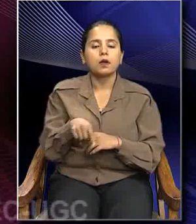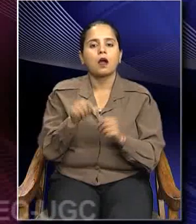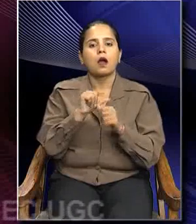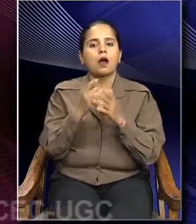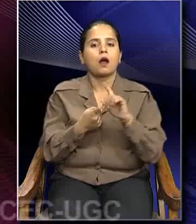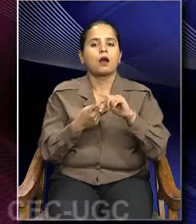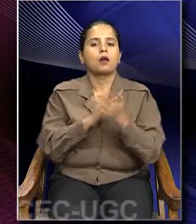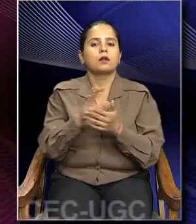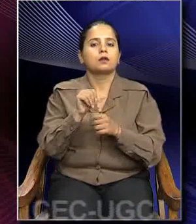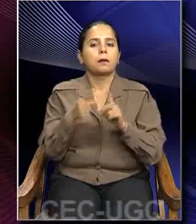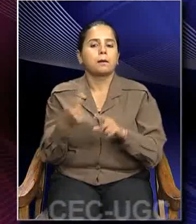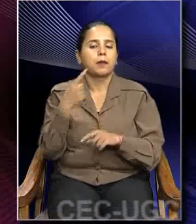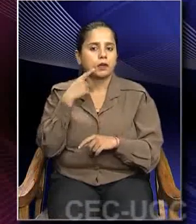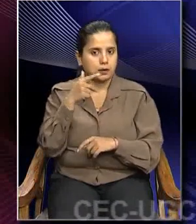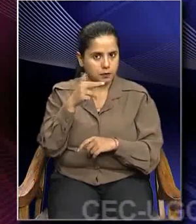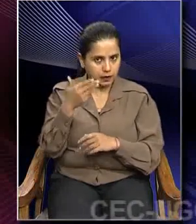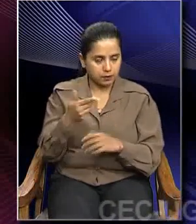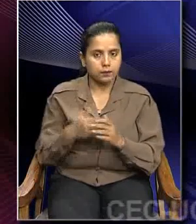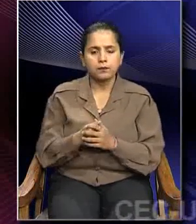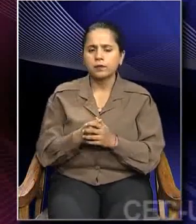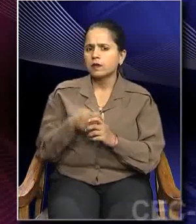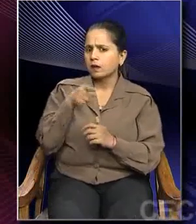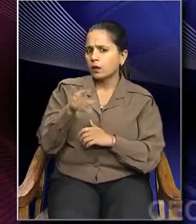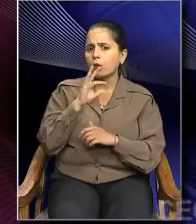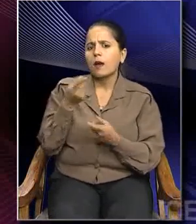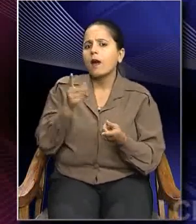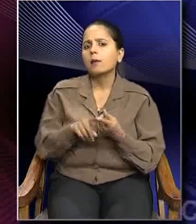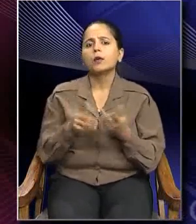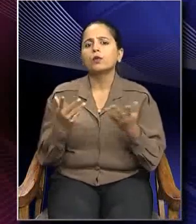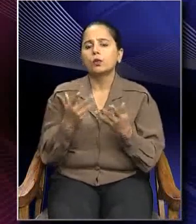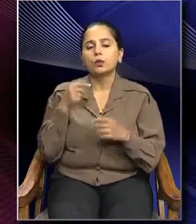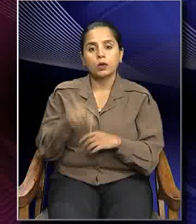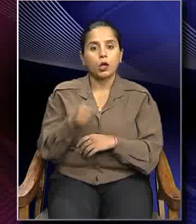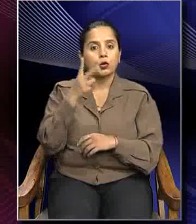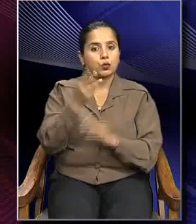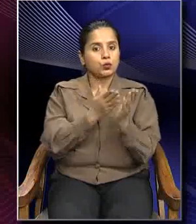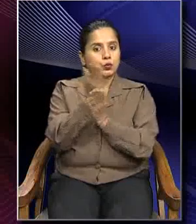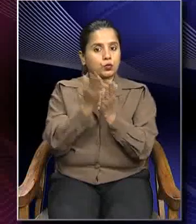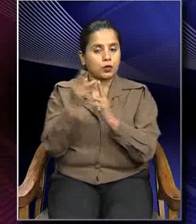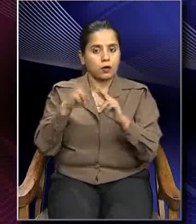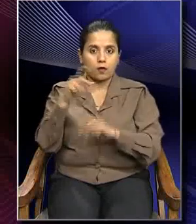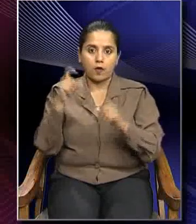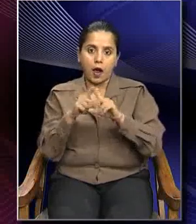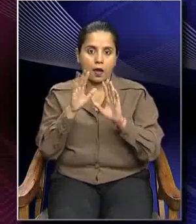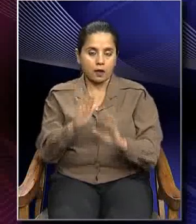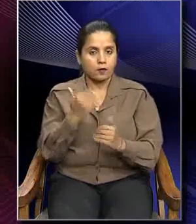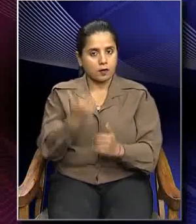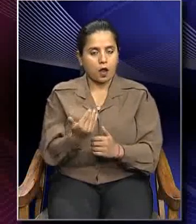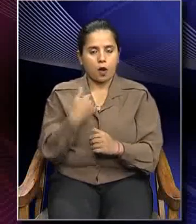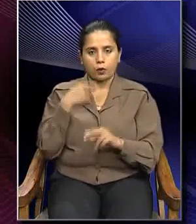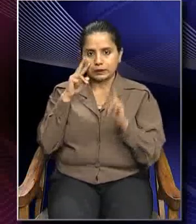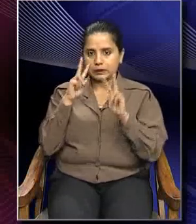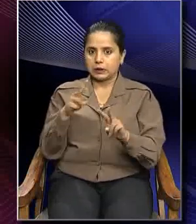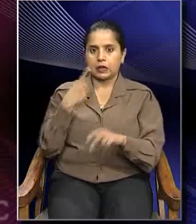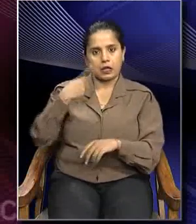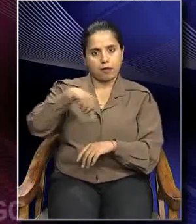arthapatti. So what basically happens is that there are two facts that are there in front of us,